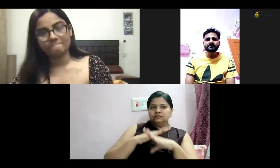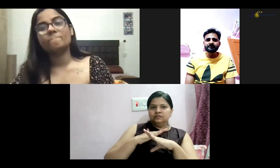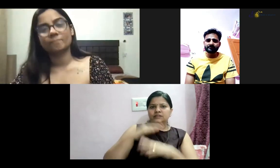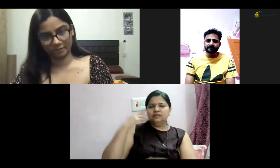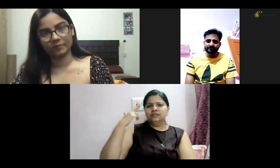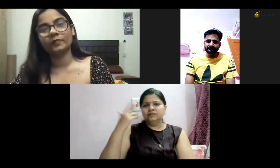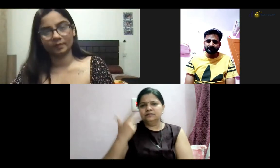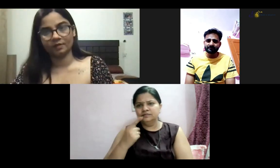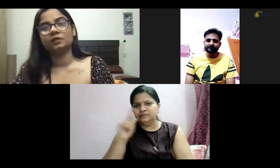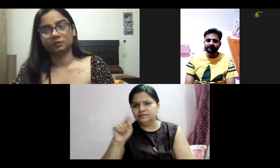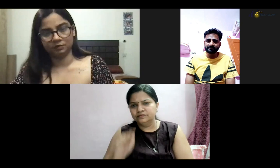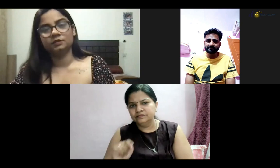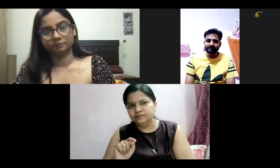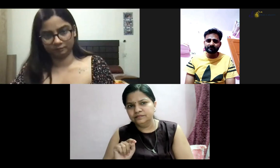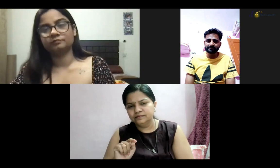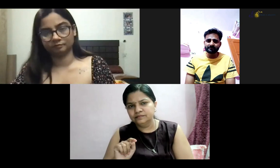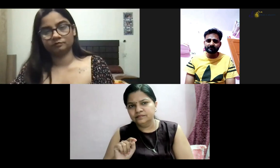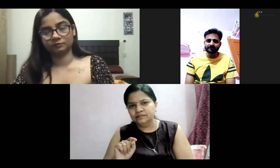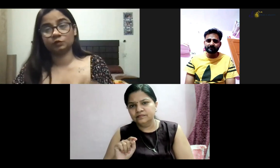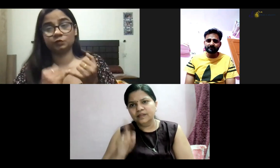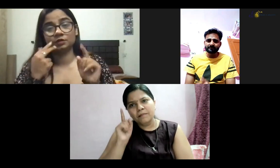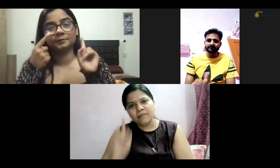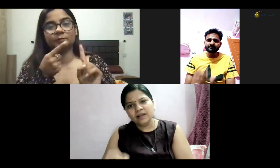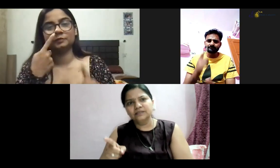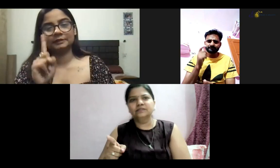She has to care herself. She has to protect herself.